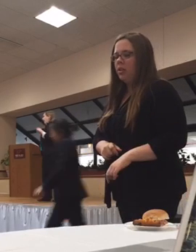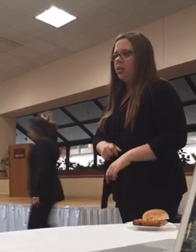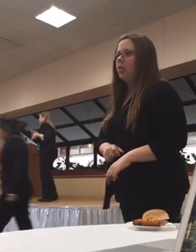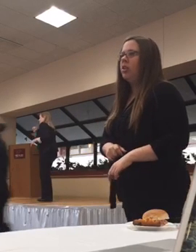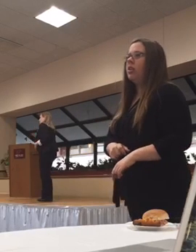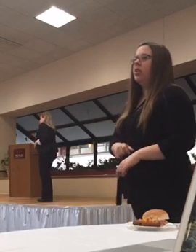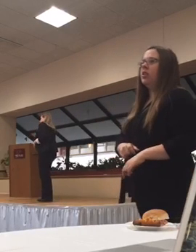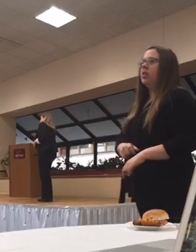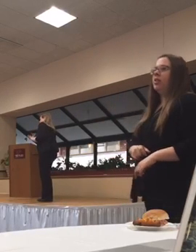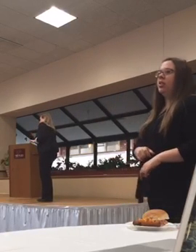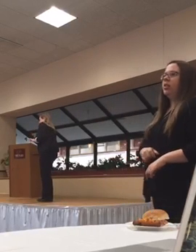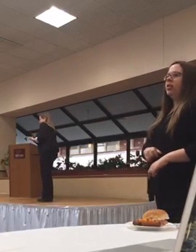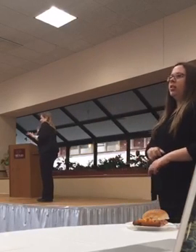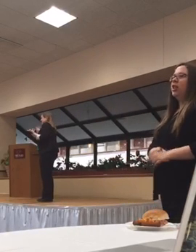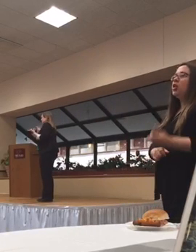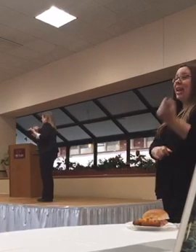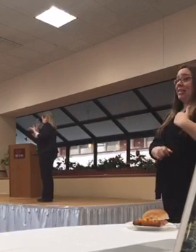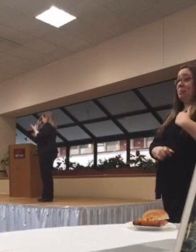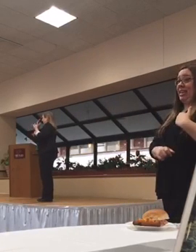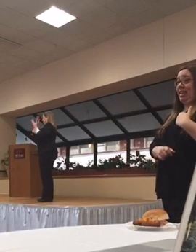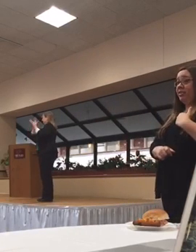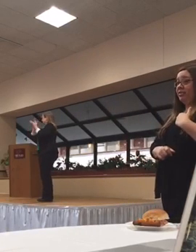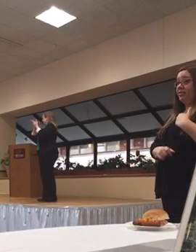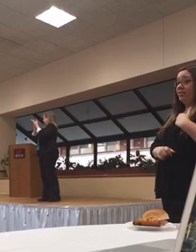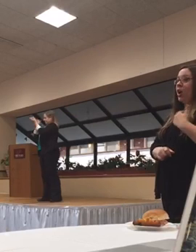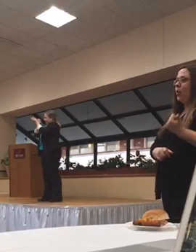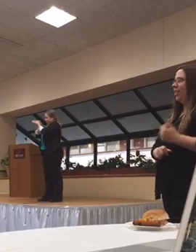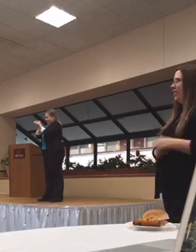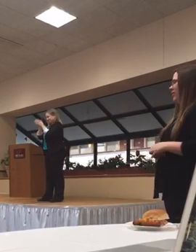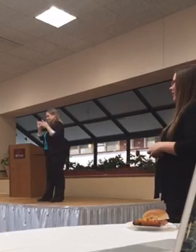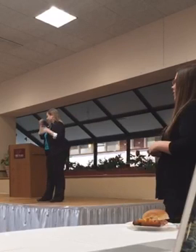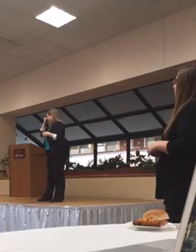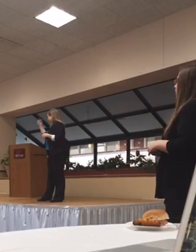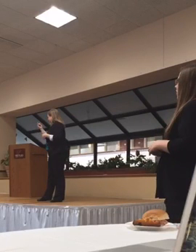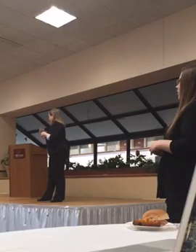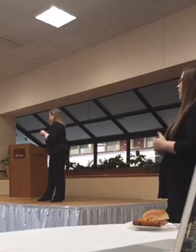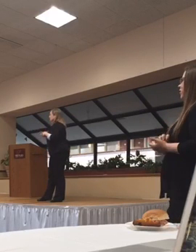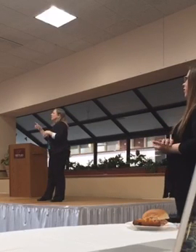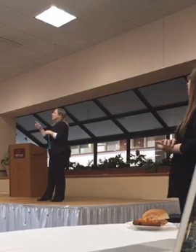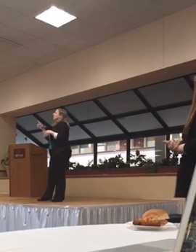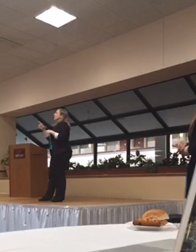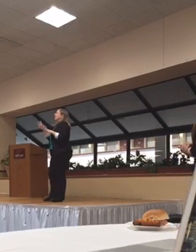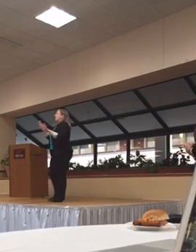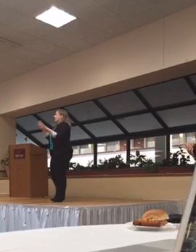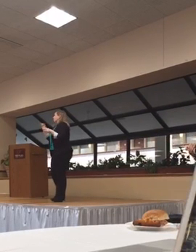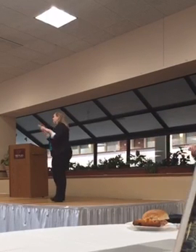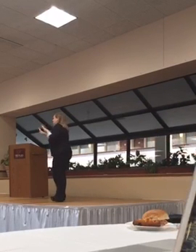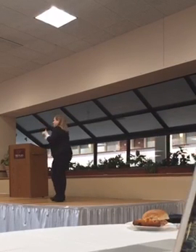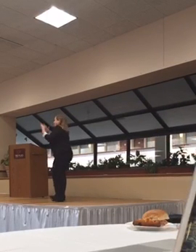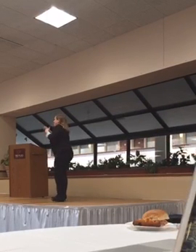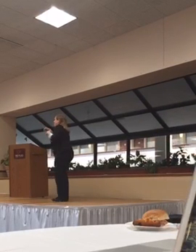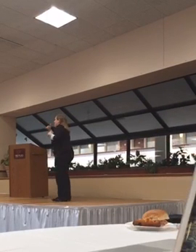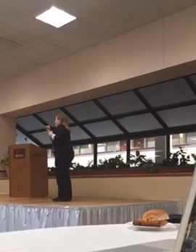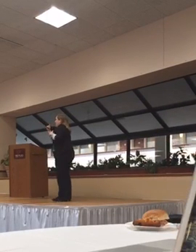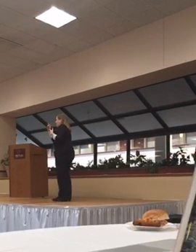Thank you, John. I will pass that along. Oh, I am not the sole decision maker, but however, I will advance that. I will pass that along and support that